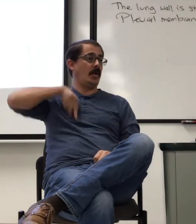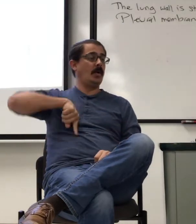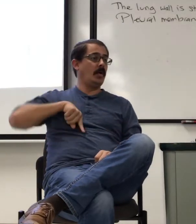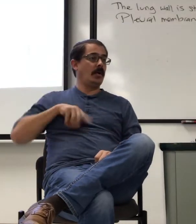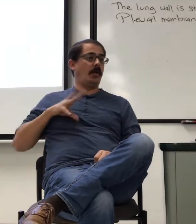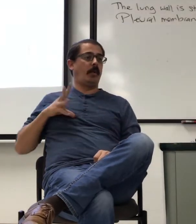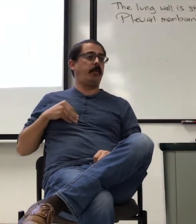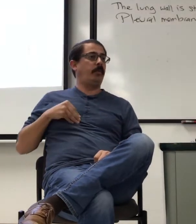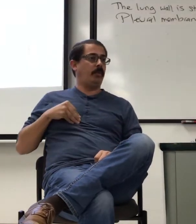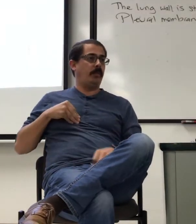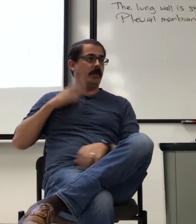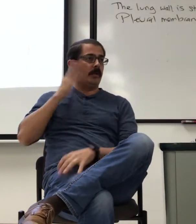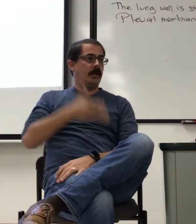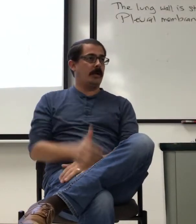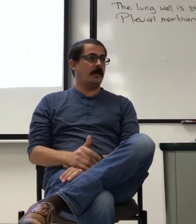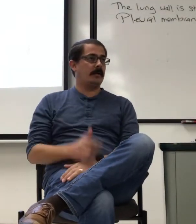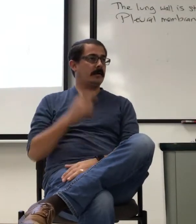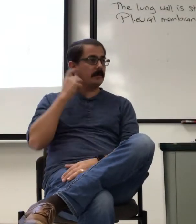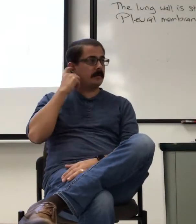lung collapses.